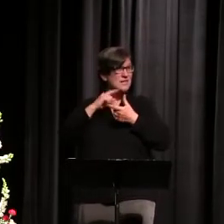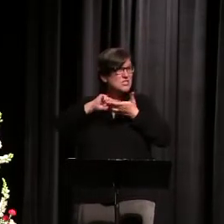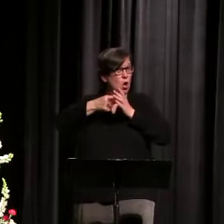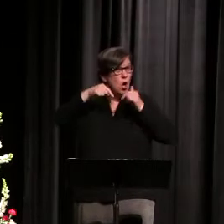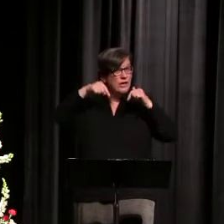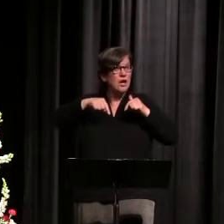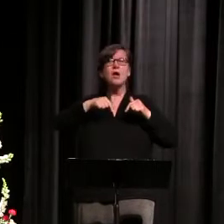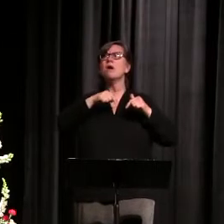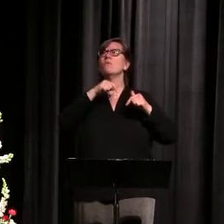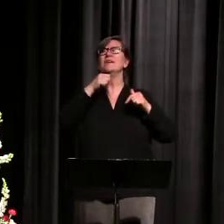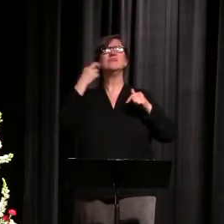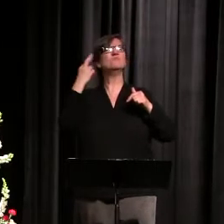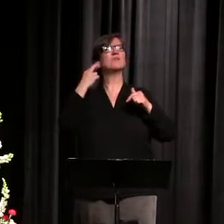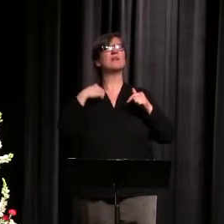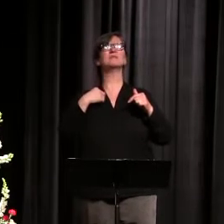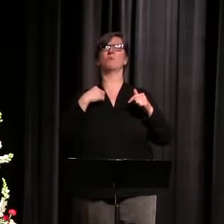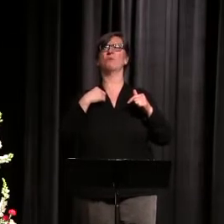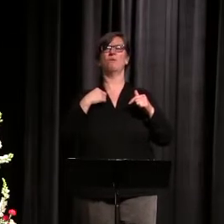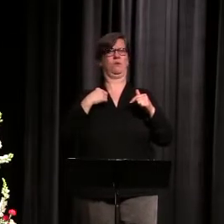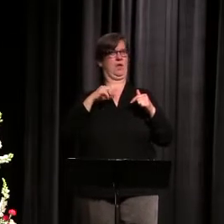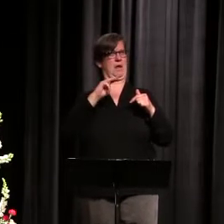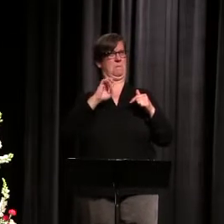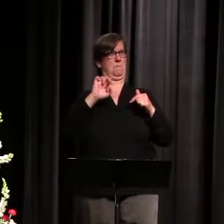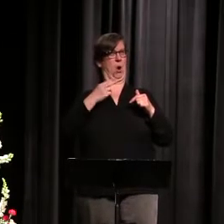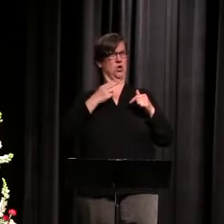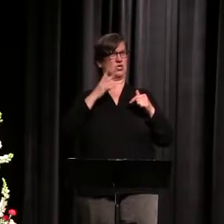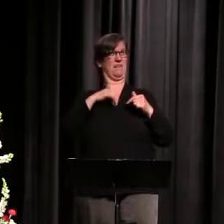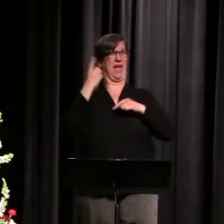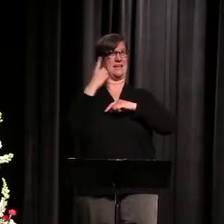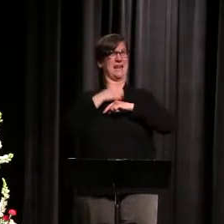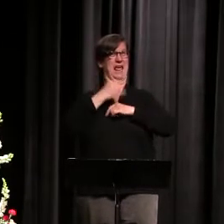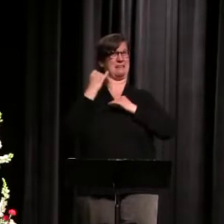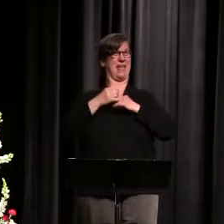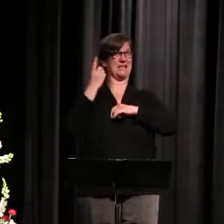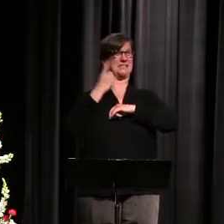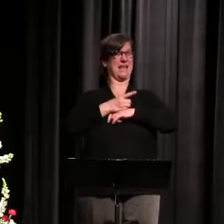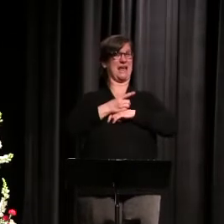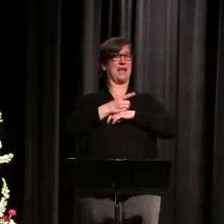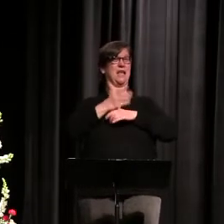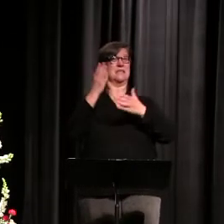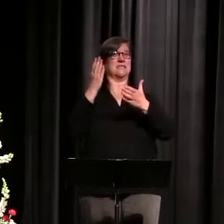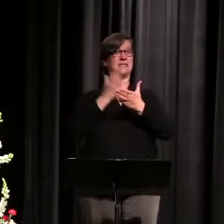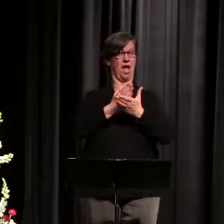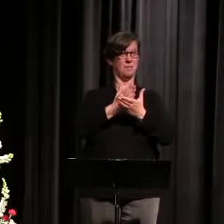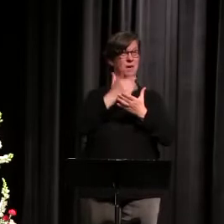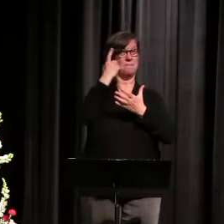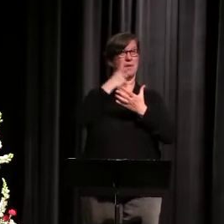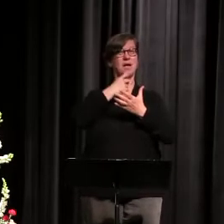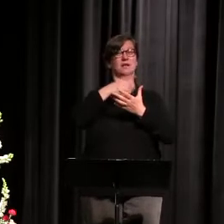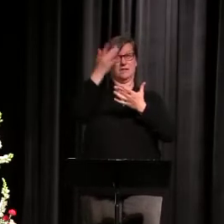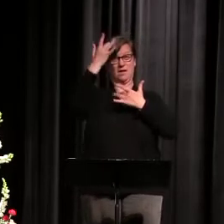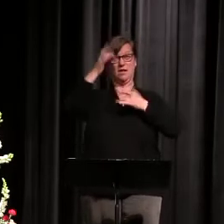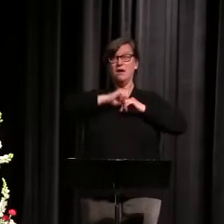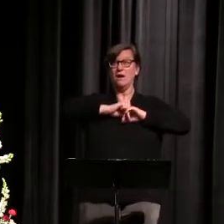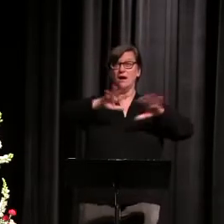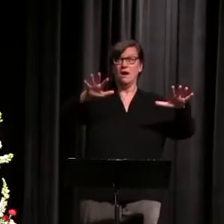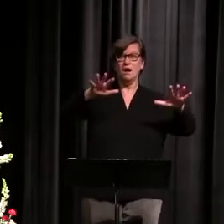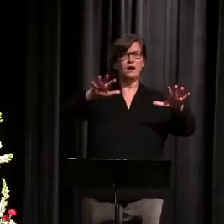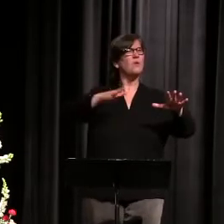at FHS again. So we'll hold close the memories of battling it out in a debate in Mr. Malibur's AP US History